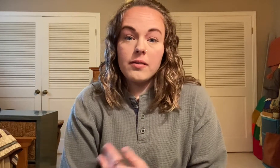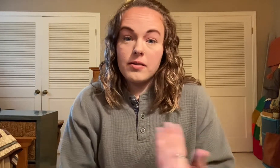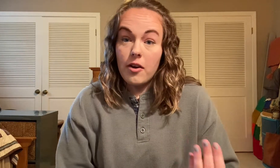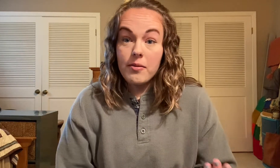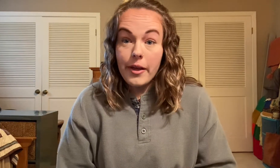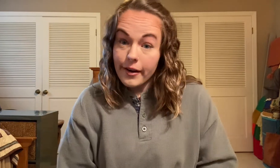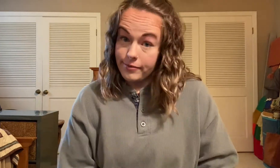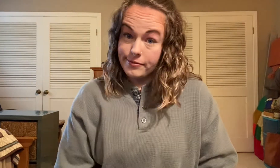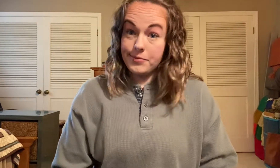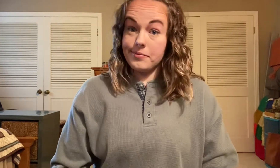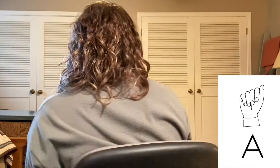go from there.